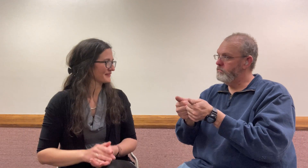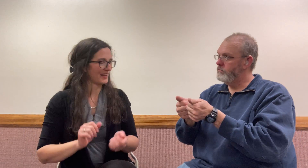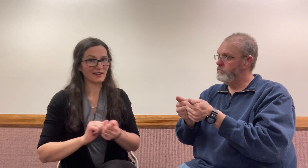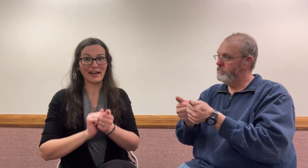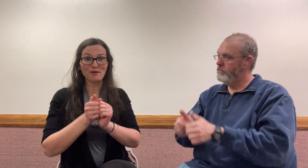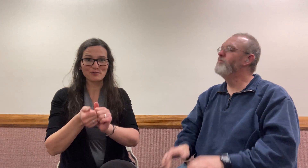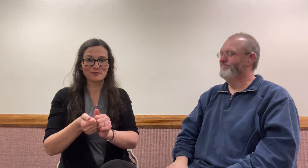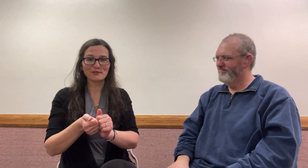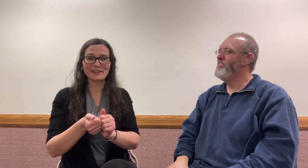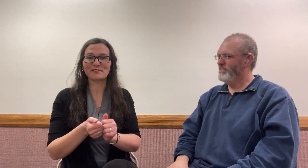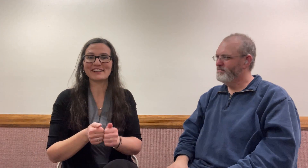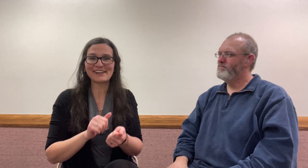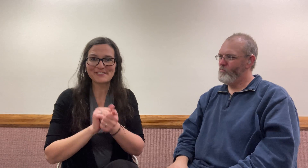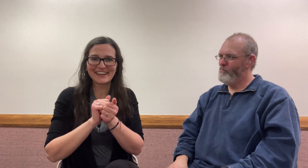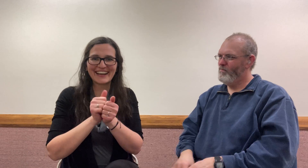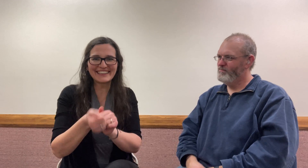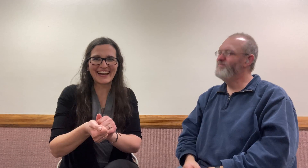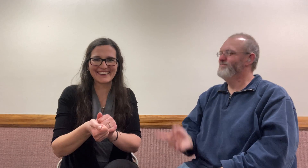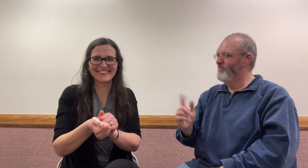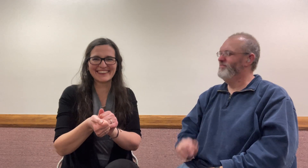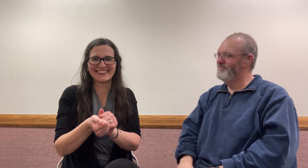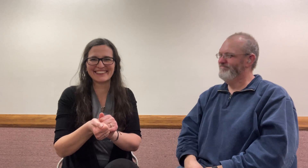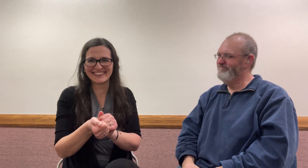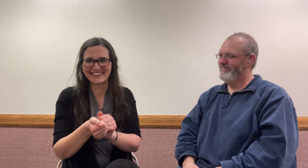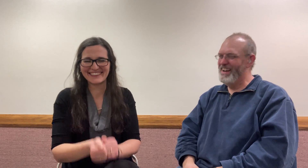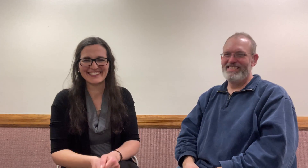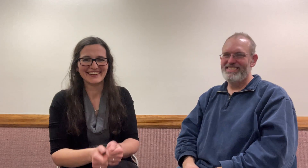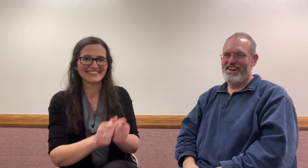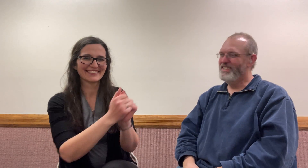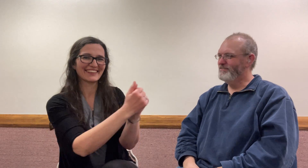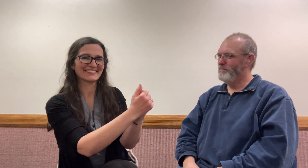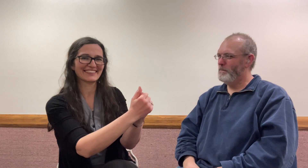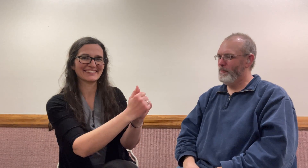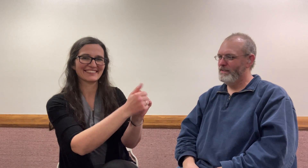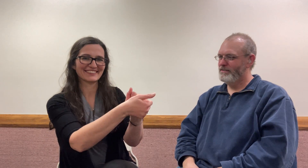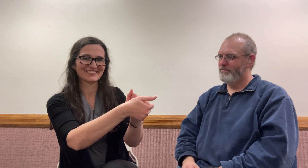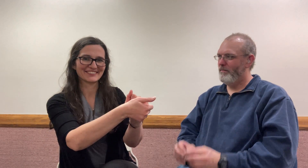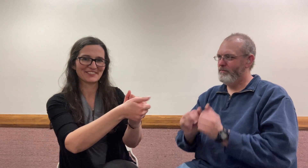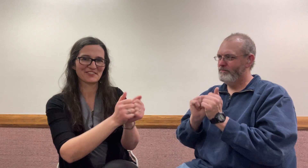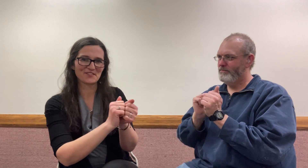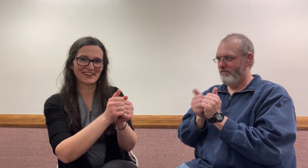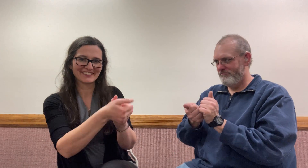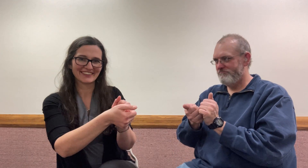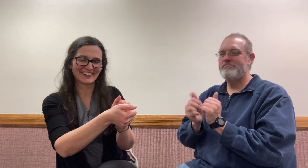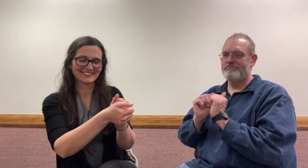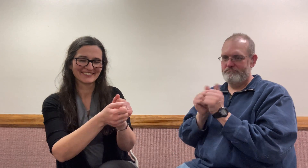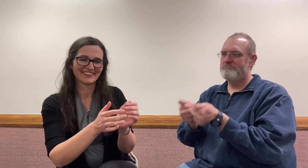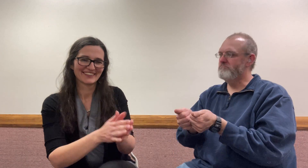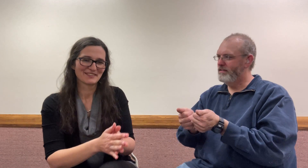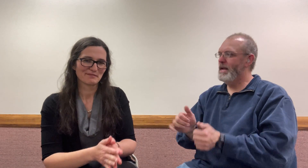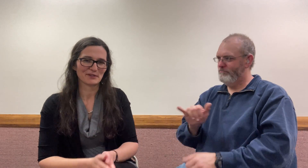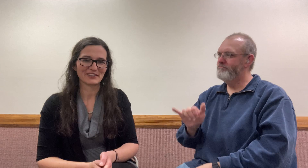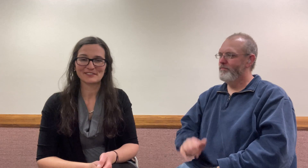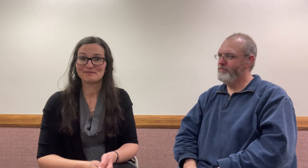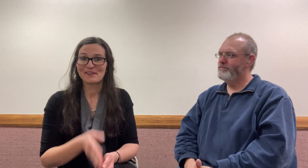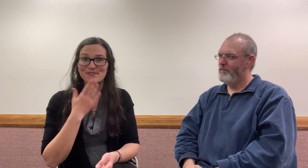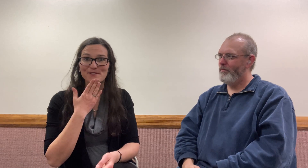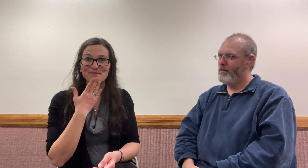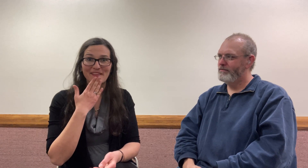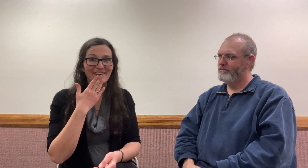And how. I didn't write how. And how. So that's like this, and you're twisting one of them out. And how. Perfect. So